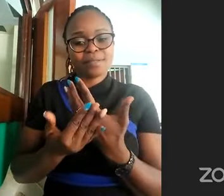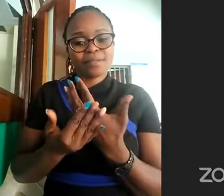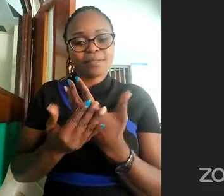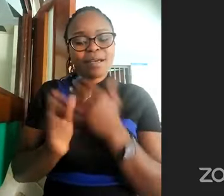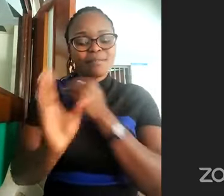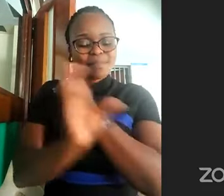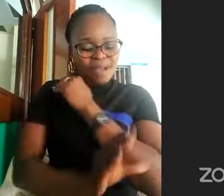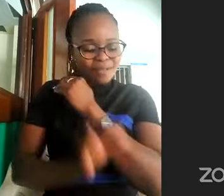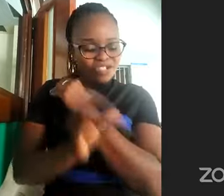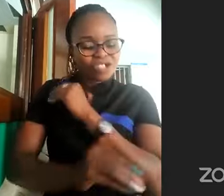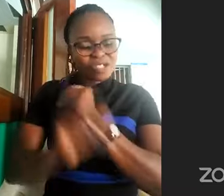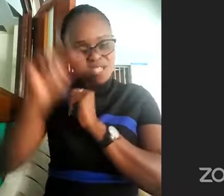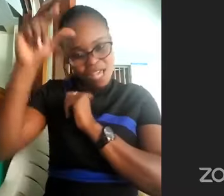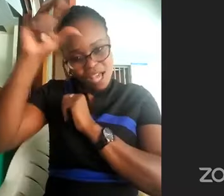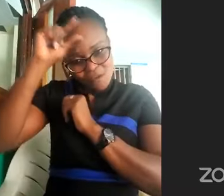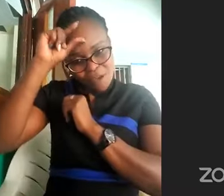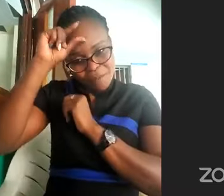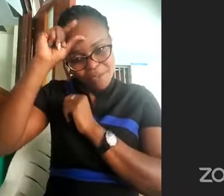government, and even our children.